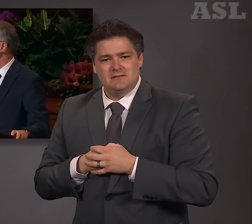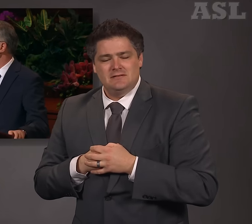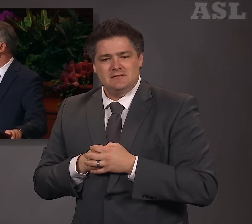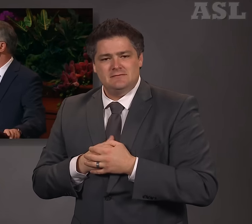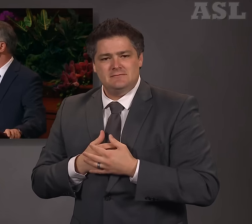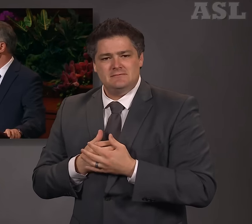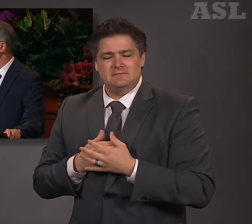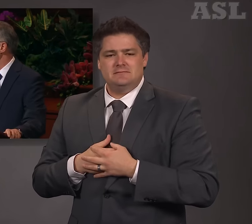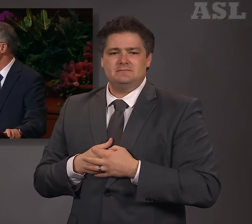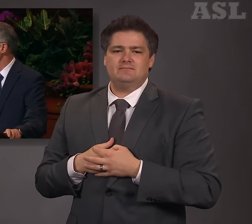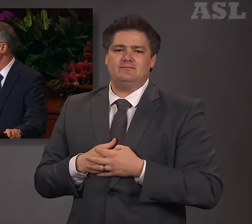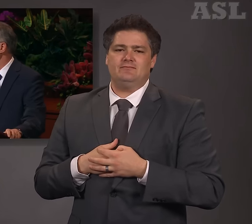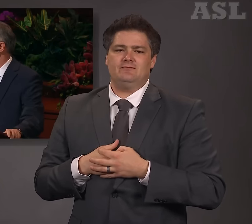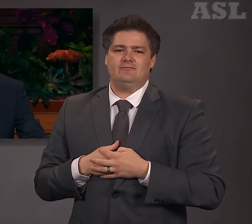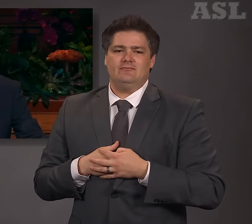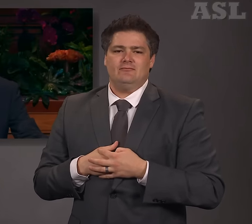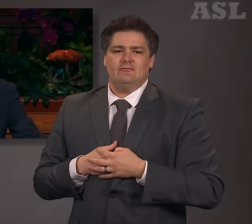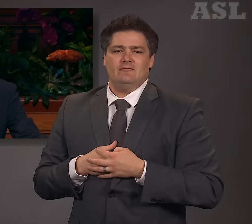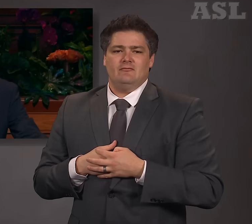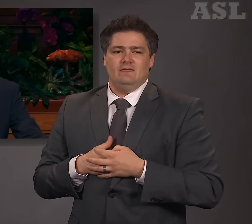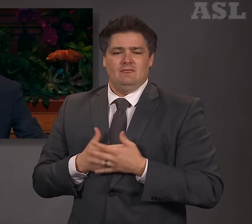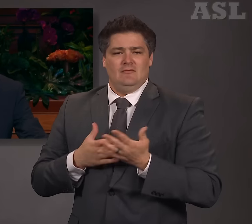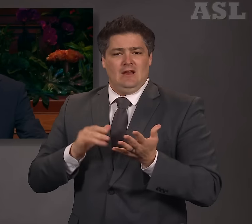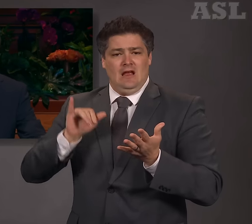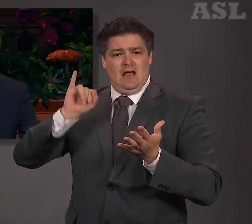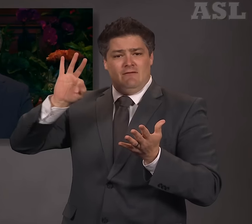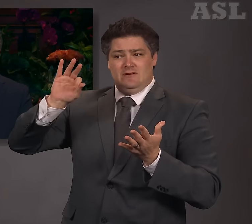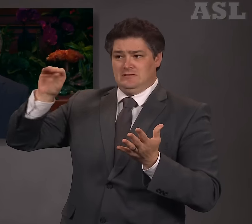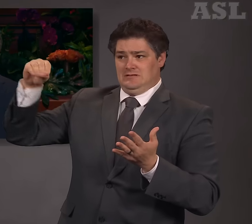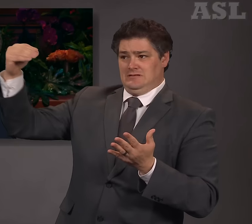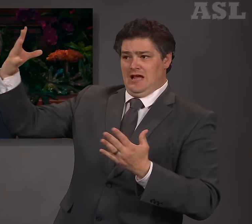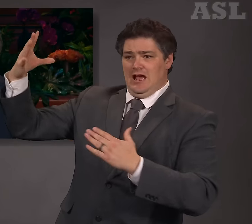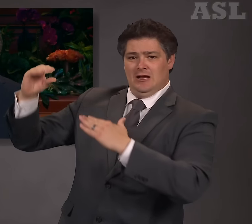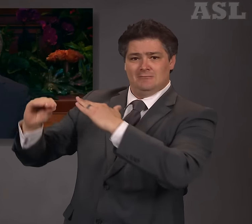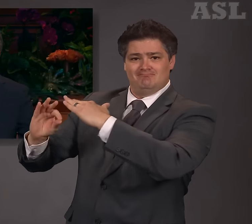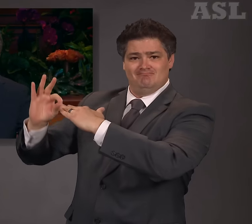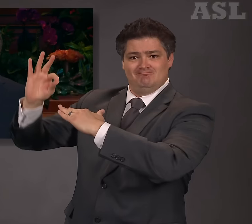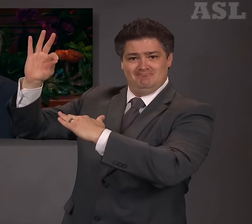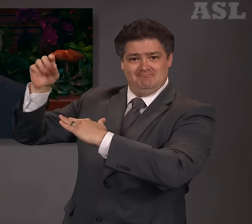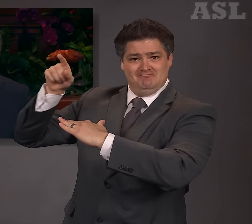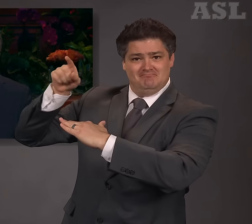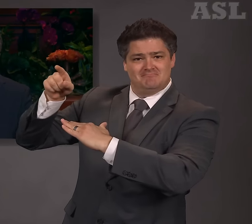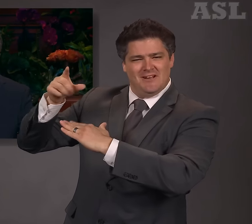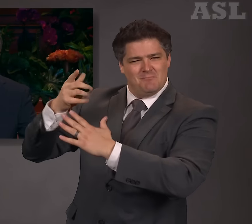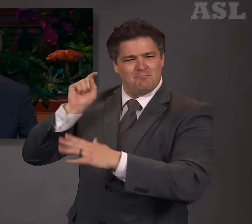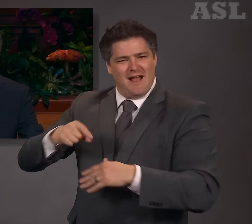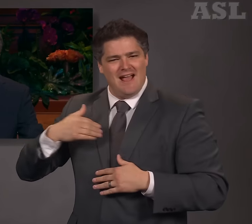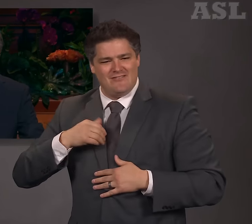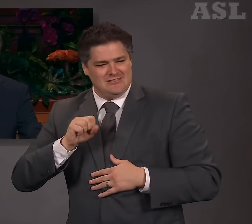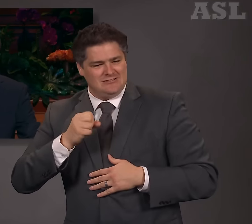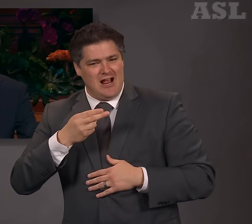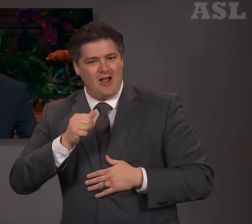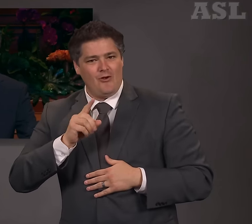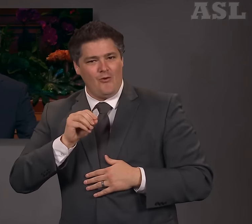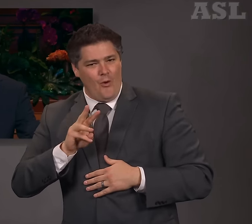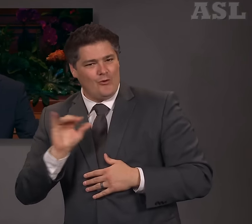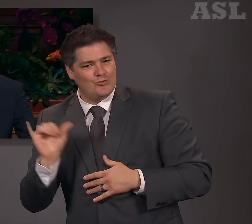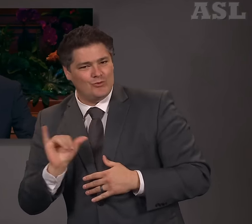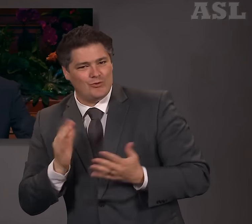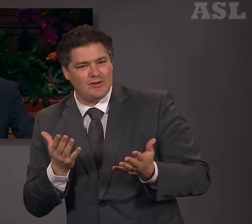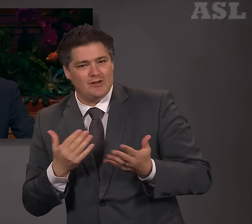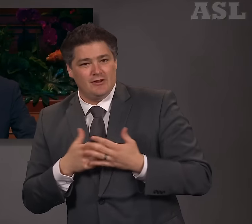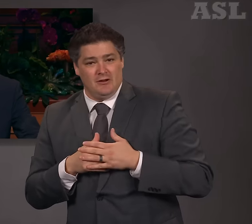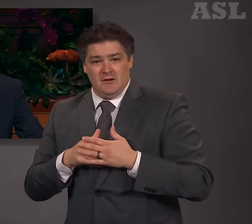of God's children. Where there is sunshine, shadows must be there too. Floods can